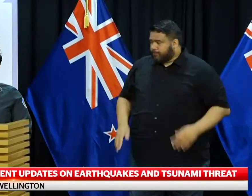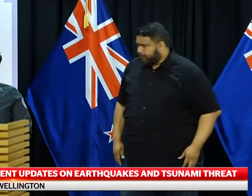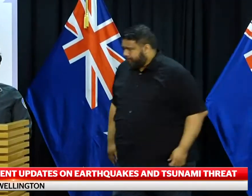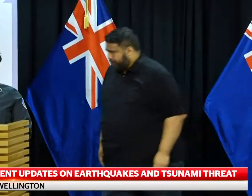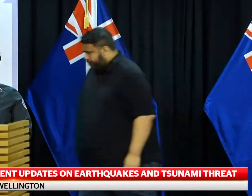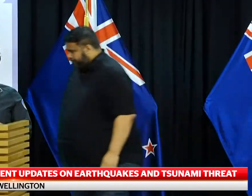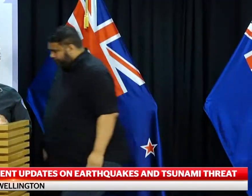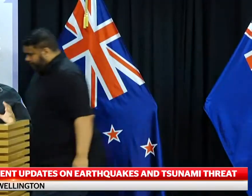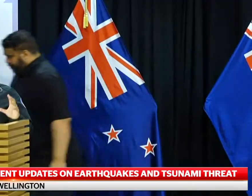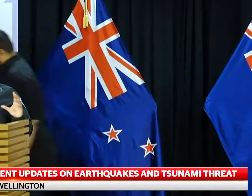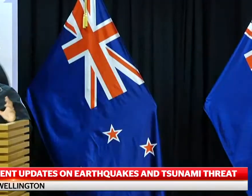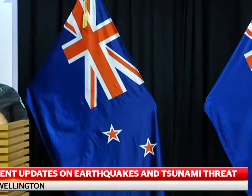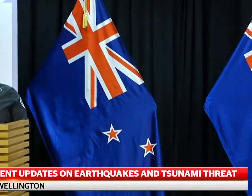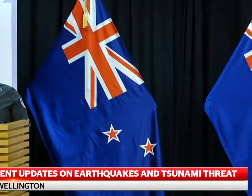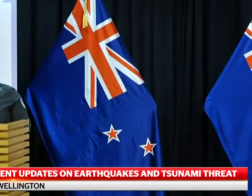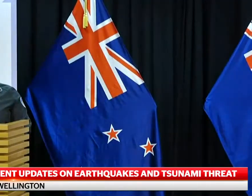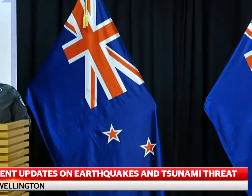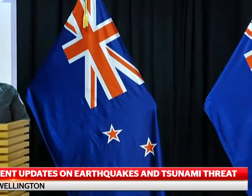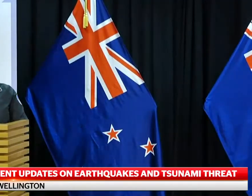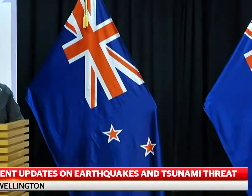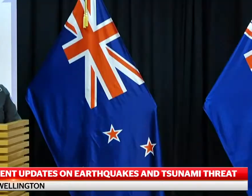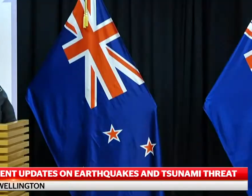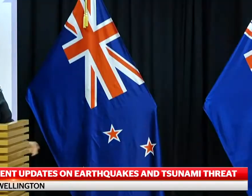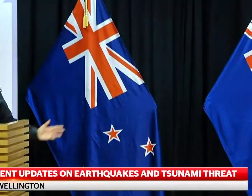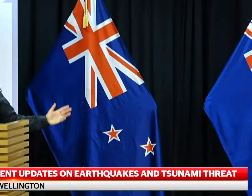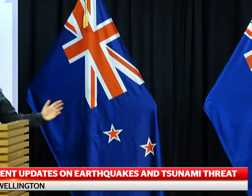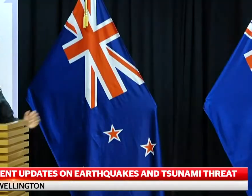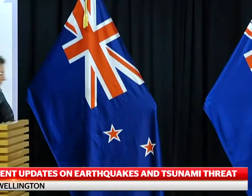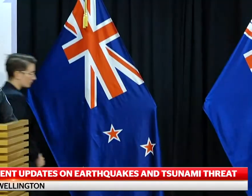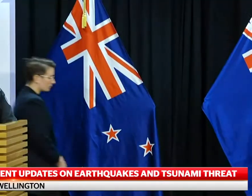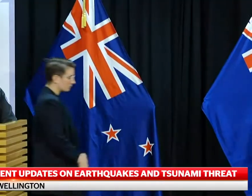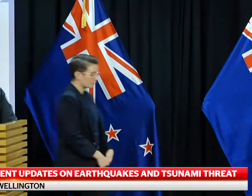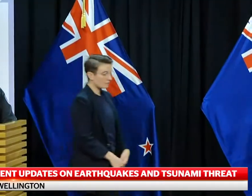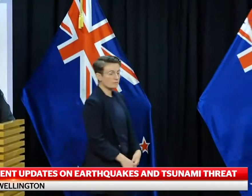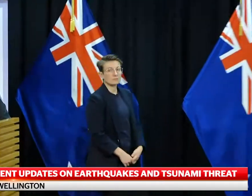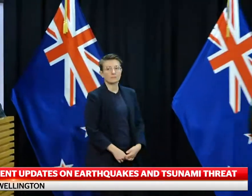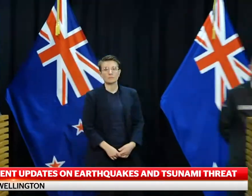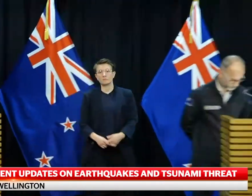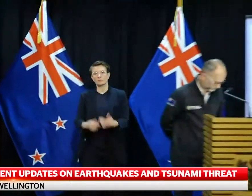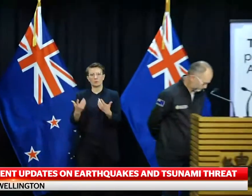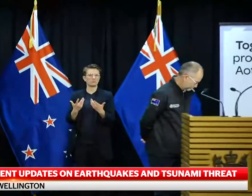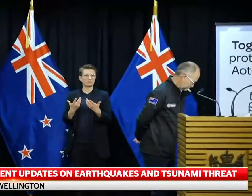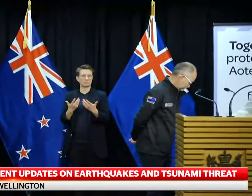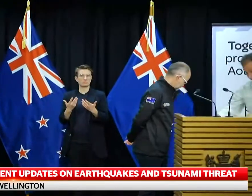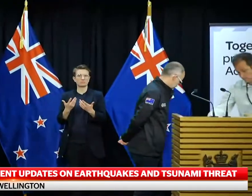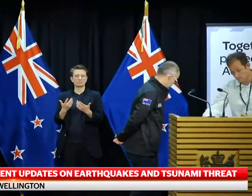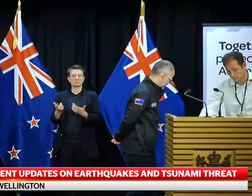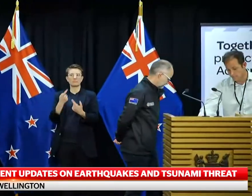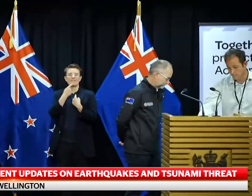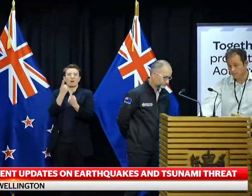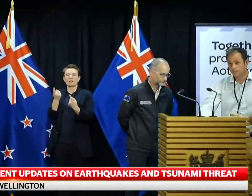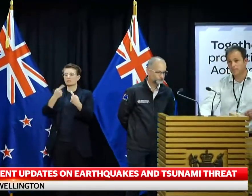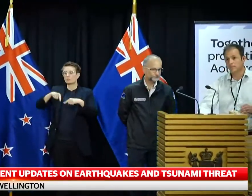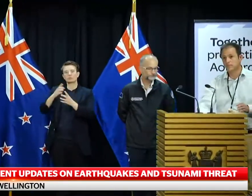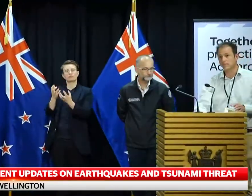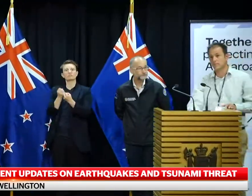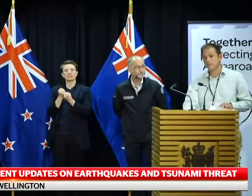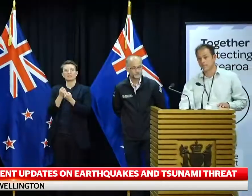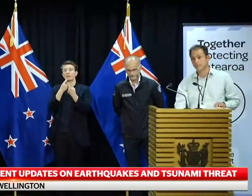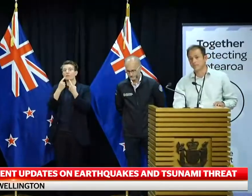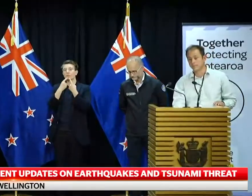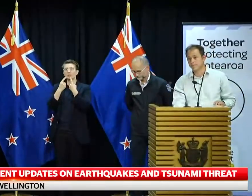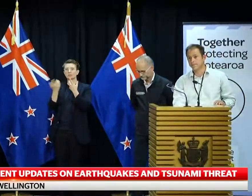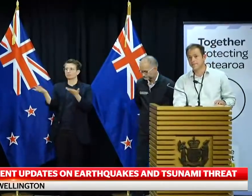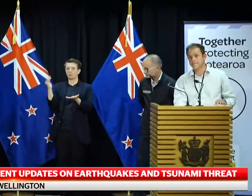the advice that we received is that the information came in from this morning, but I might turn to Bill Fry, who is from GNS, who's been